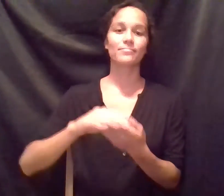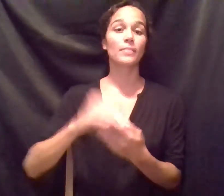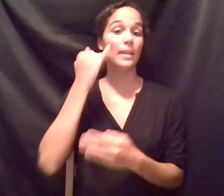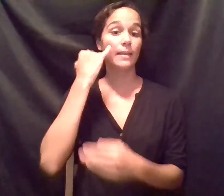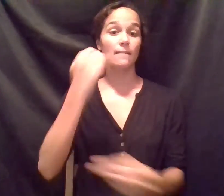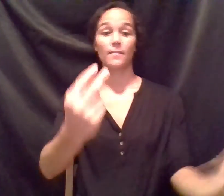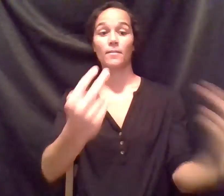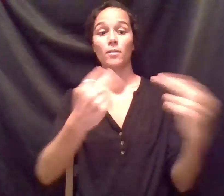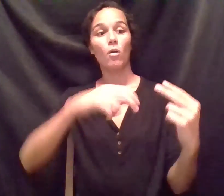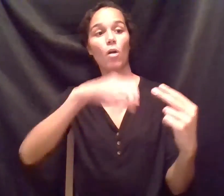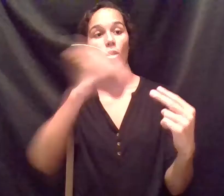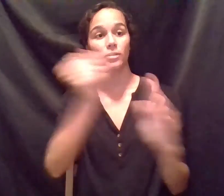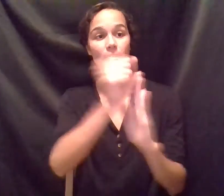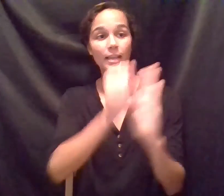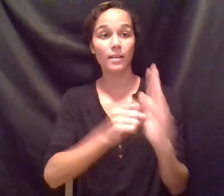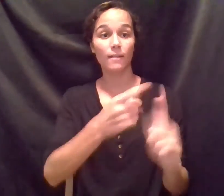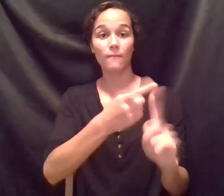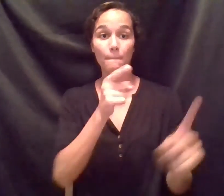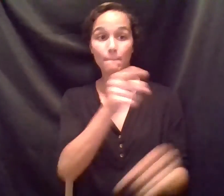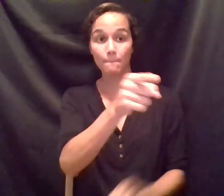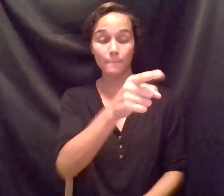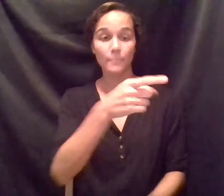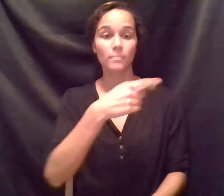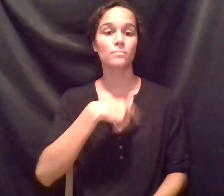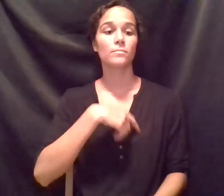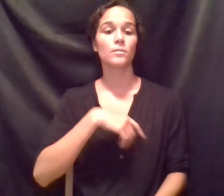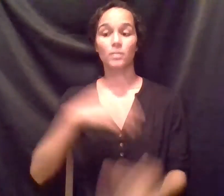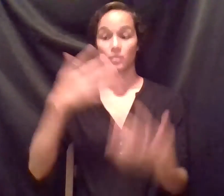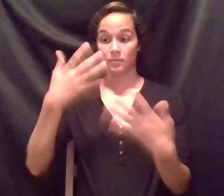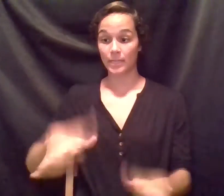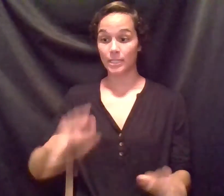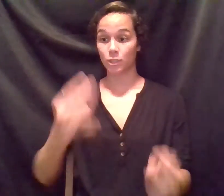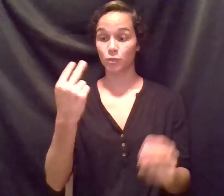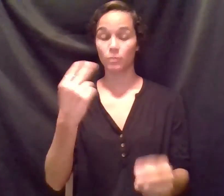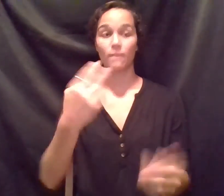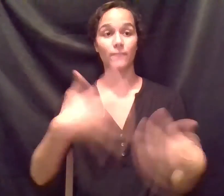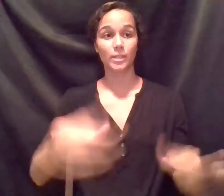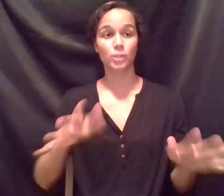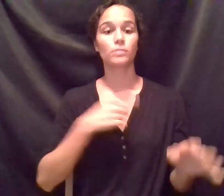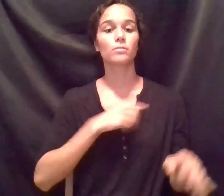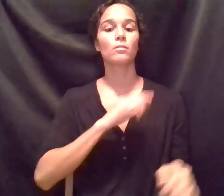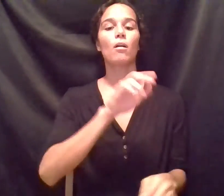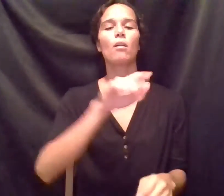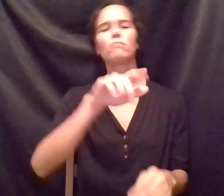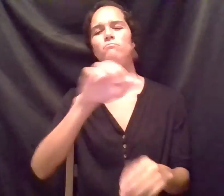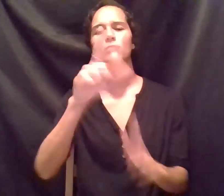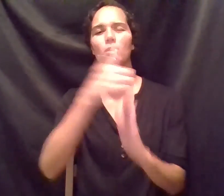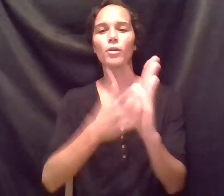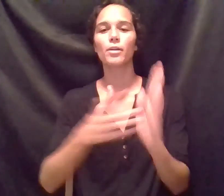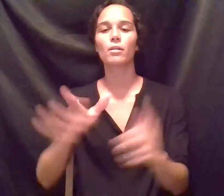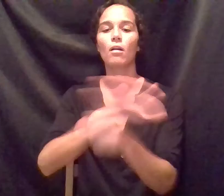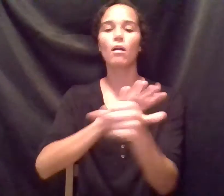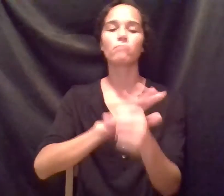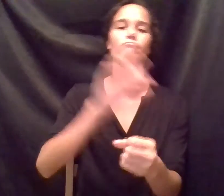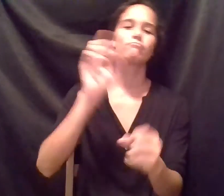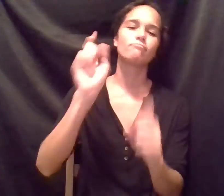things in your state, because if you're in Nevada, even if you're visiting Nevada, this is the law. If you are on